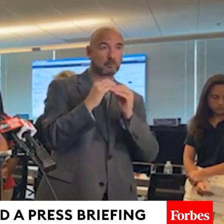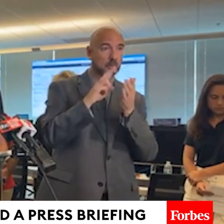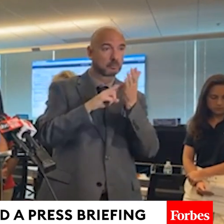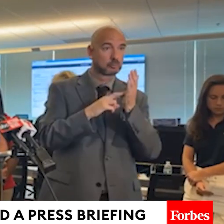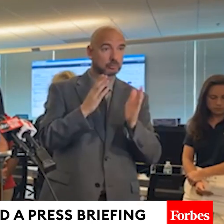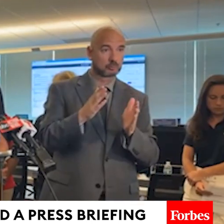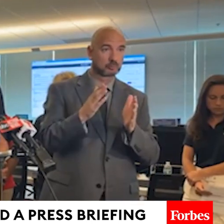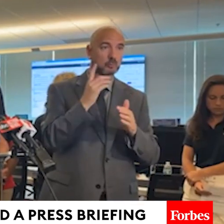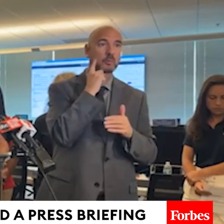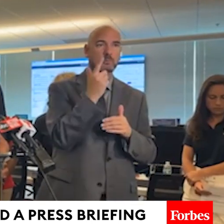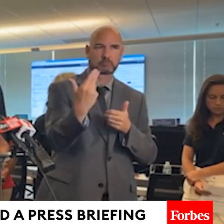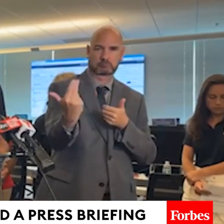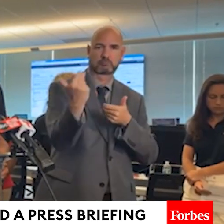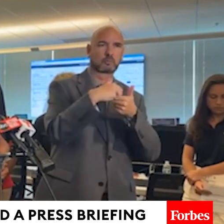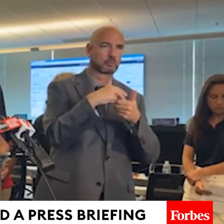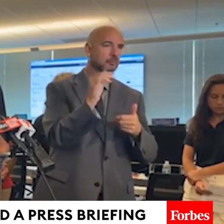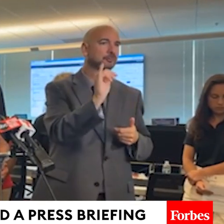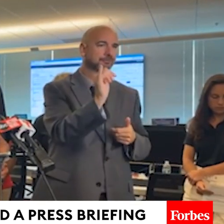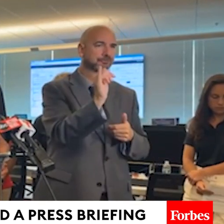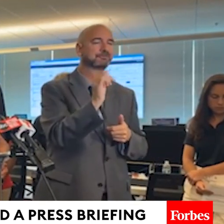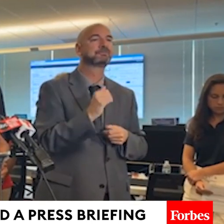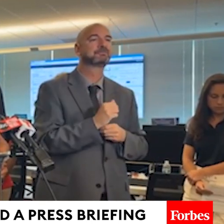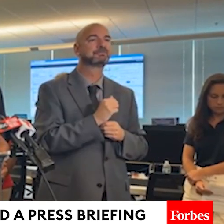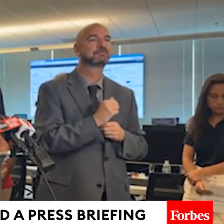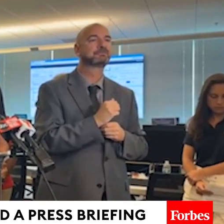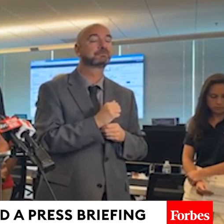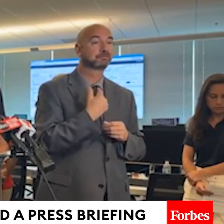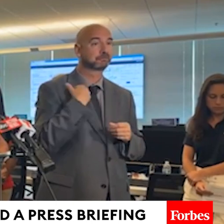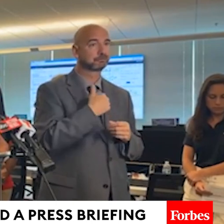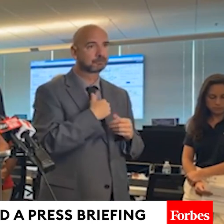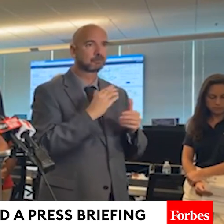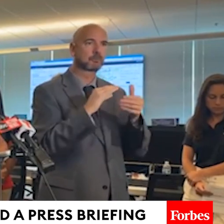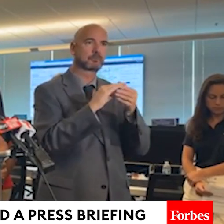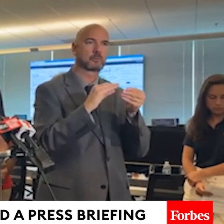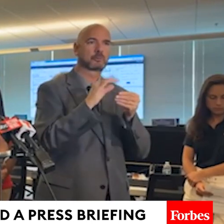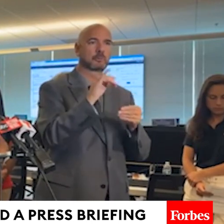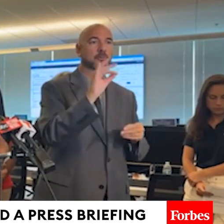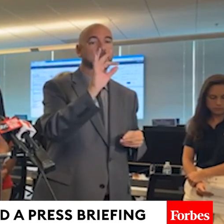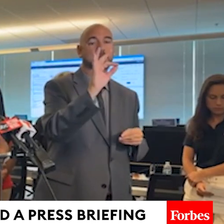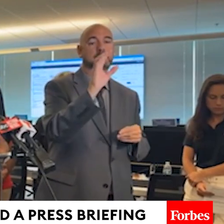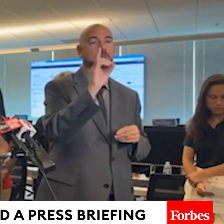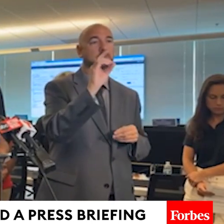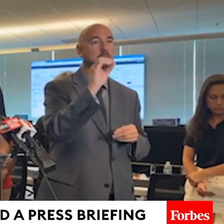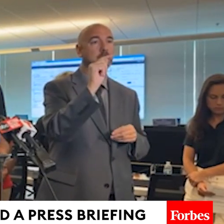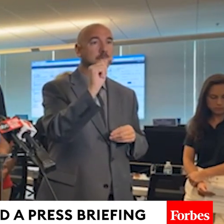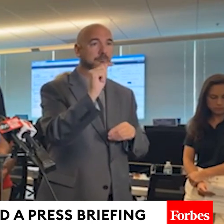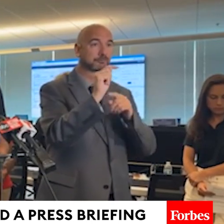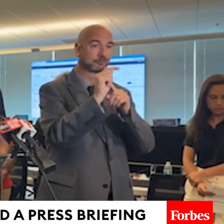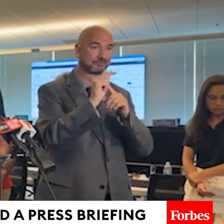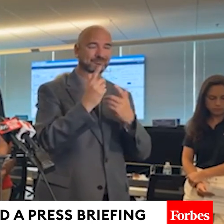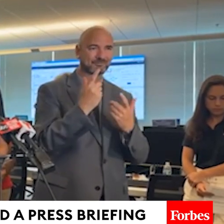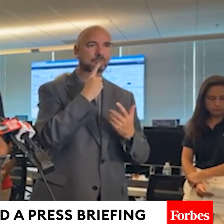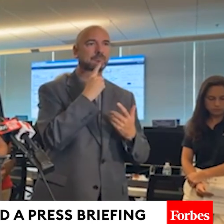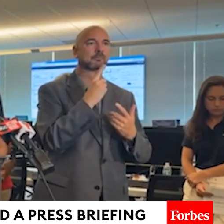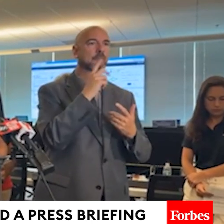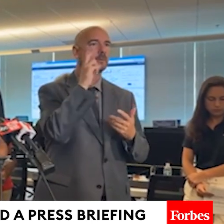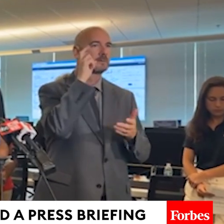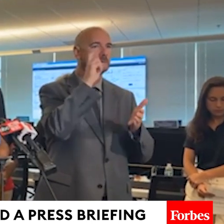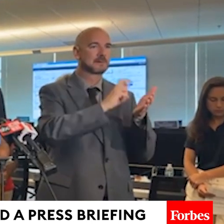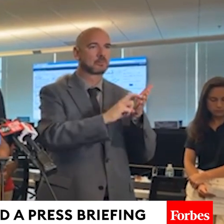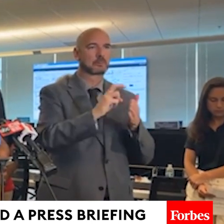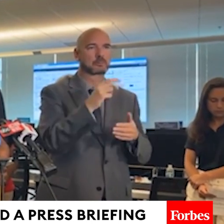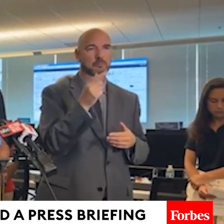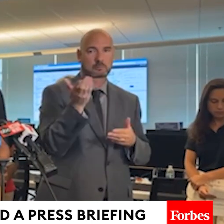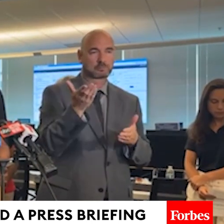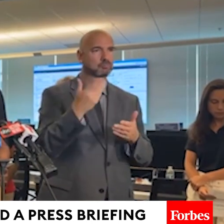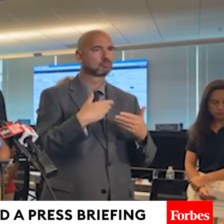as well. I've been in touch with FDOT and Secretary Gwynn this morning. He has offered all the